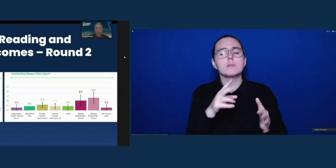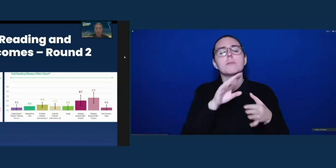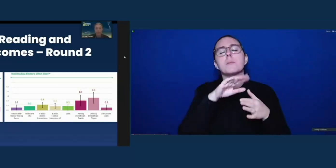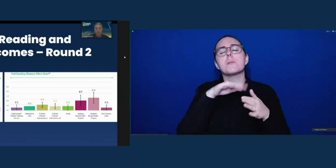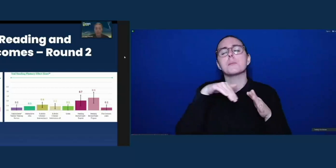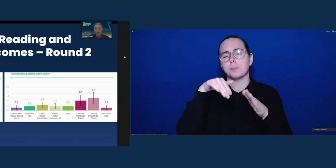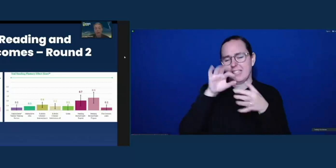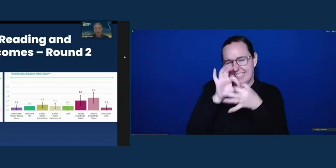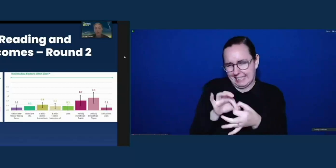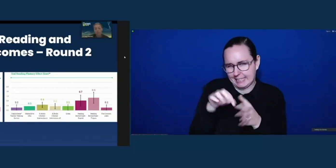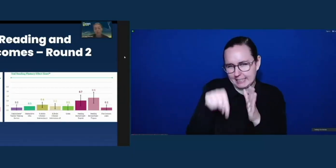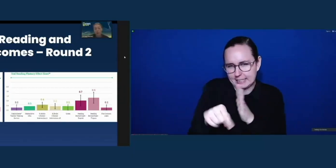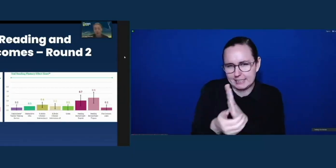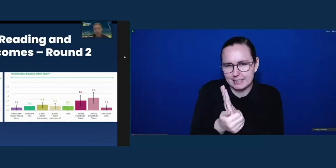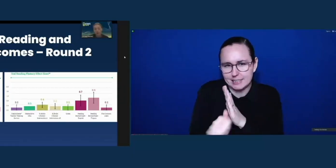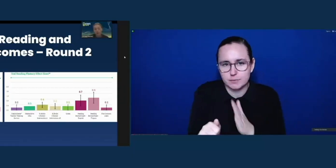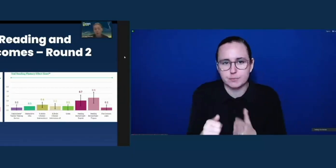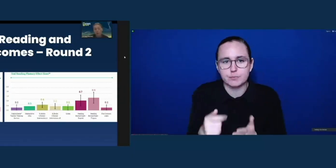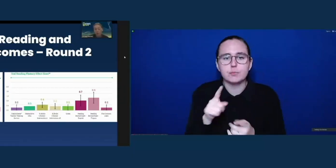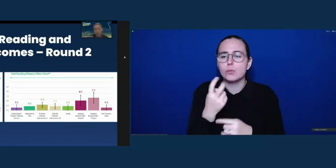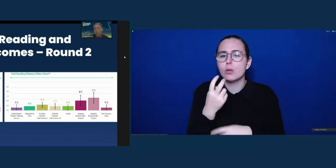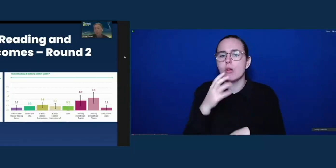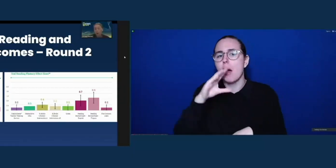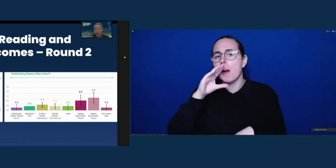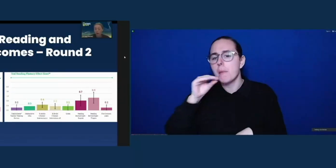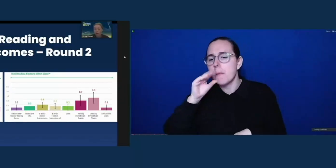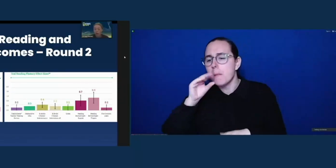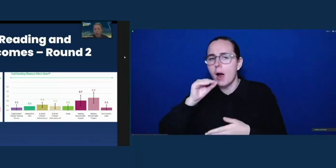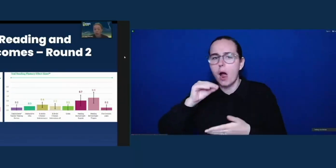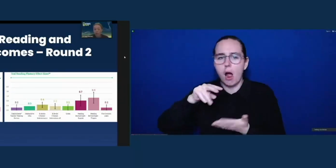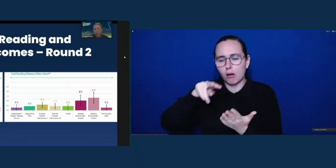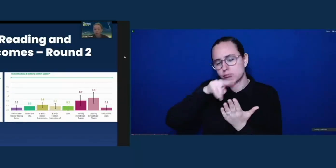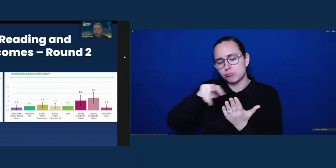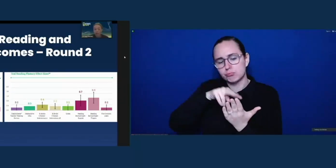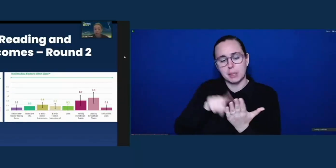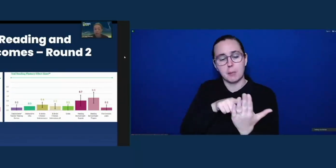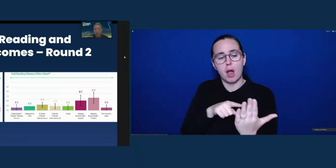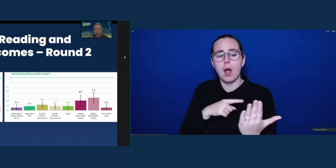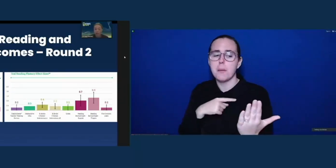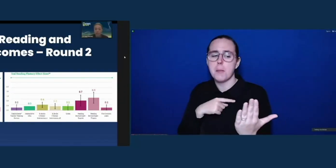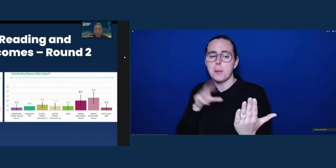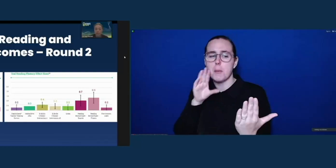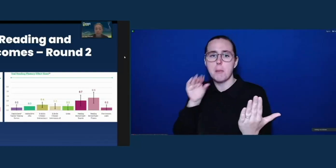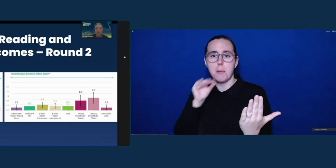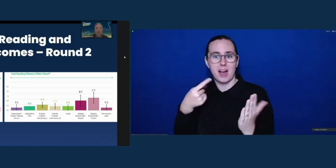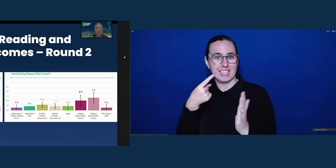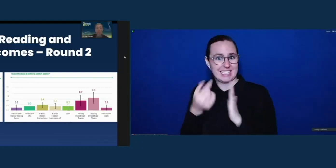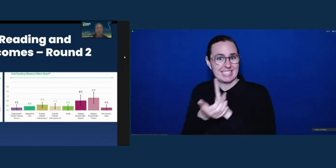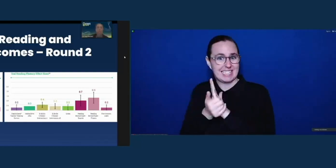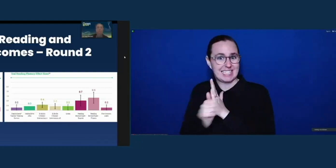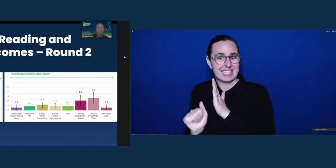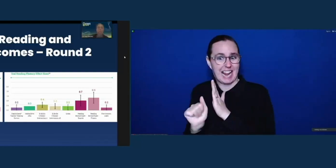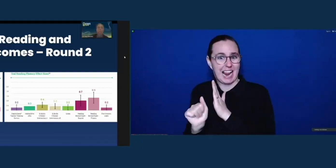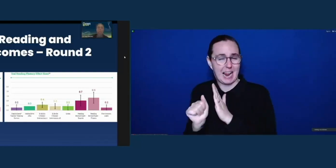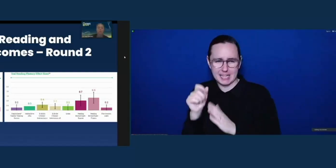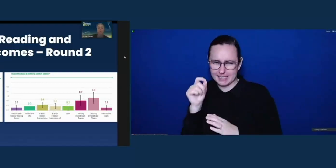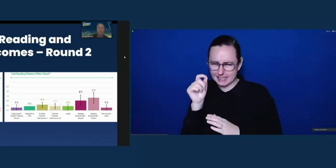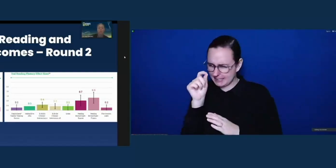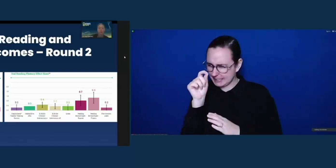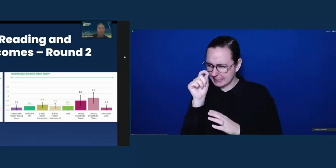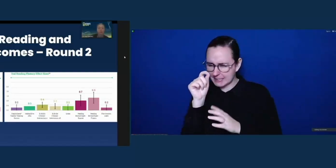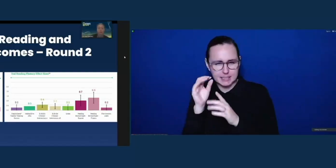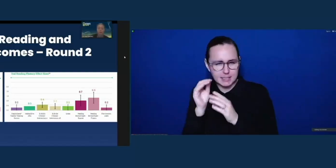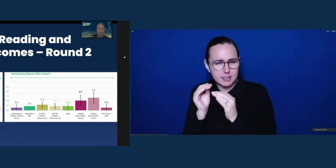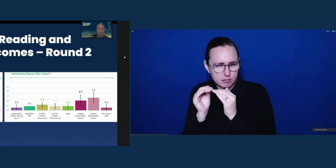fluency, we saw more small effect sizes, but in some cases did see relatively